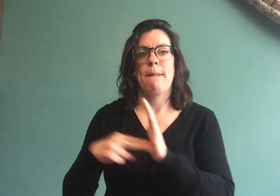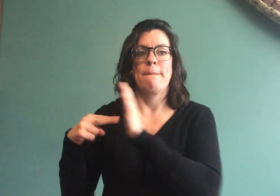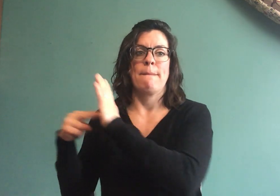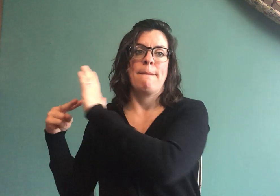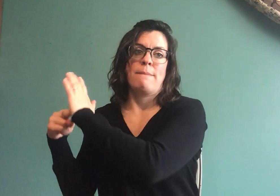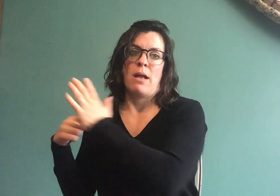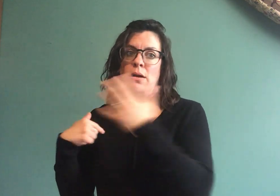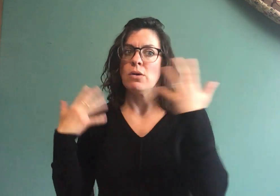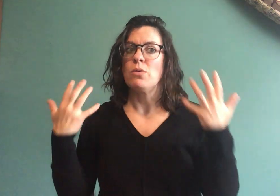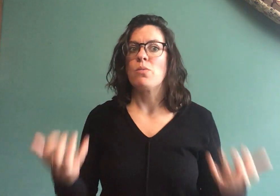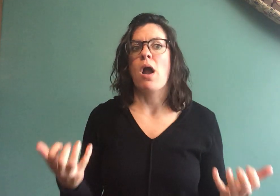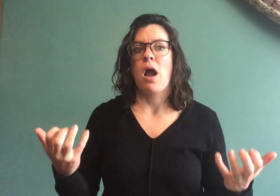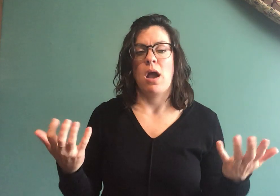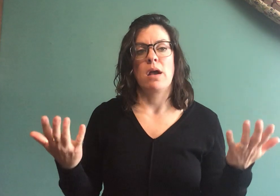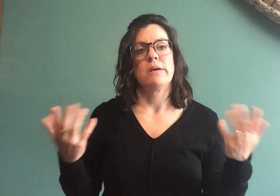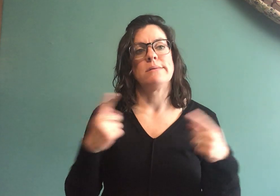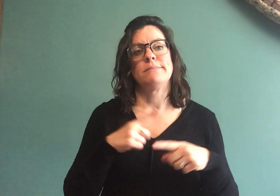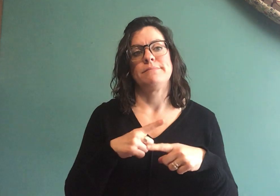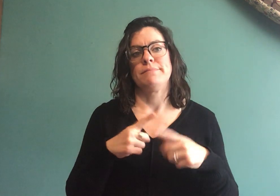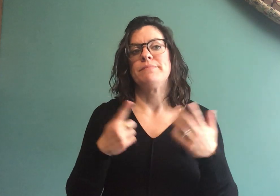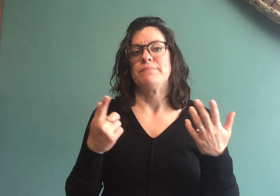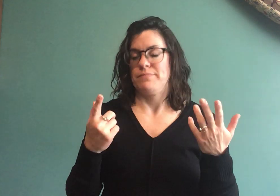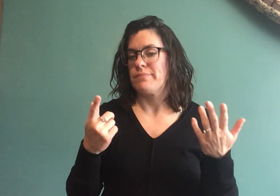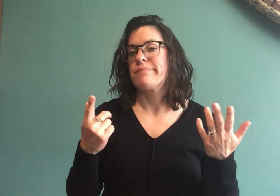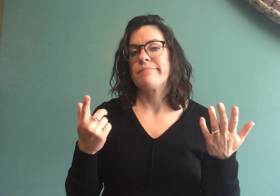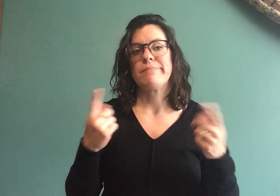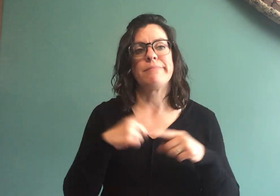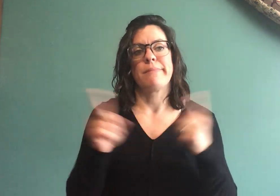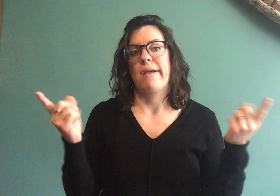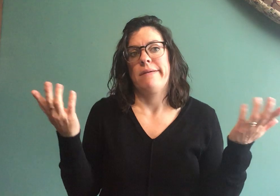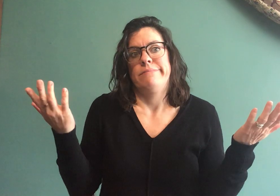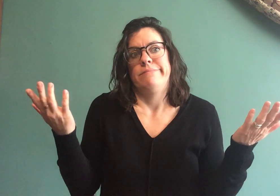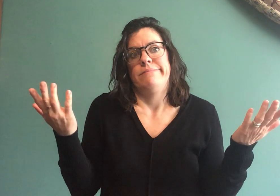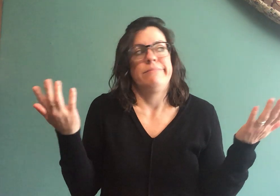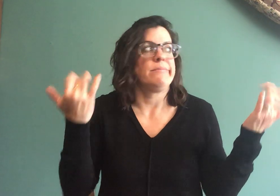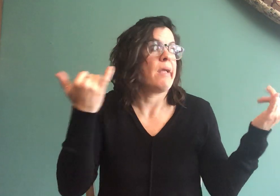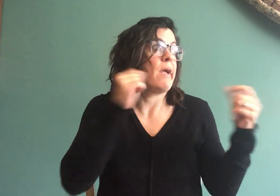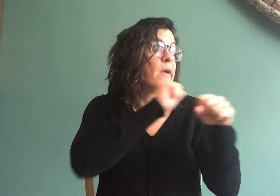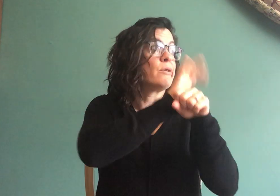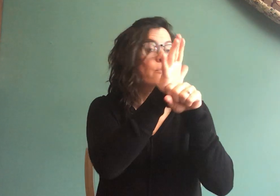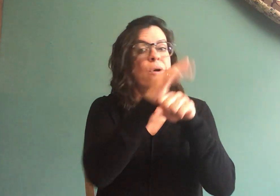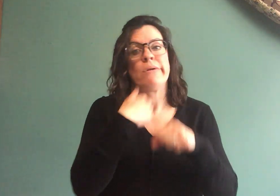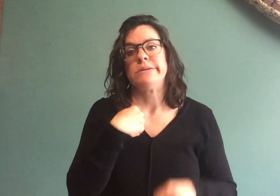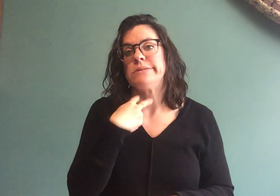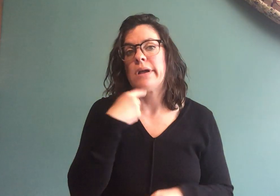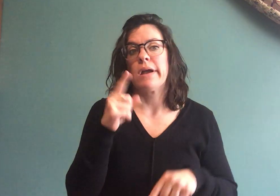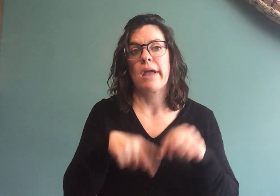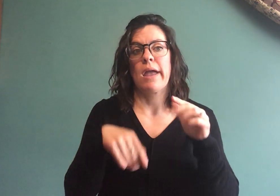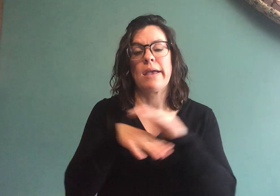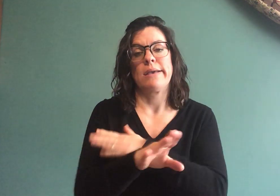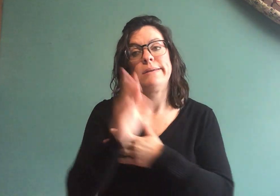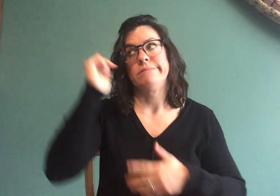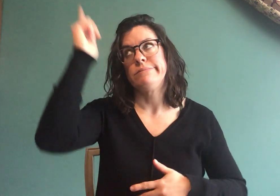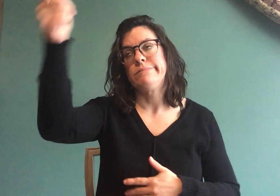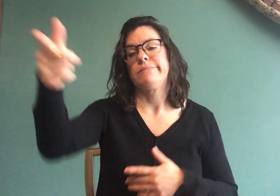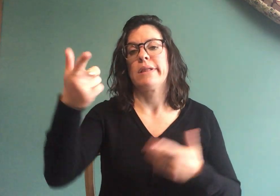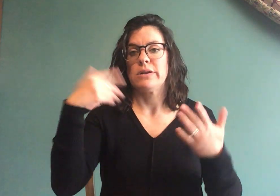we're in a situation where that can't happen. So it is what it is. All right. But does everybody understand where I'm going with